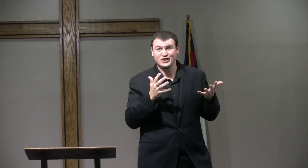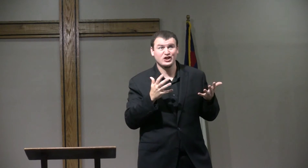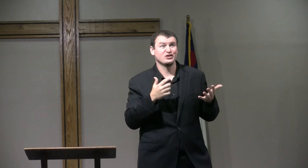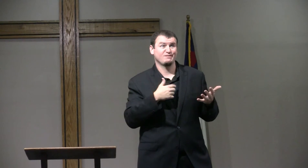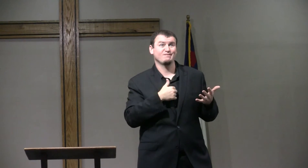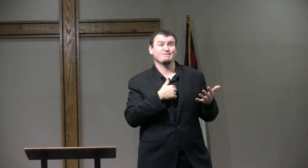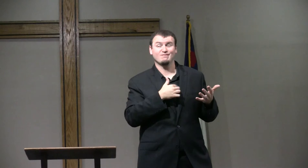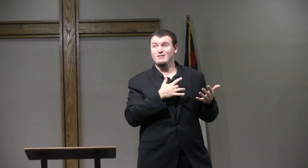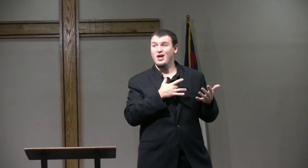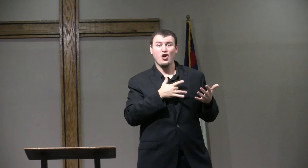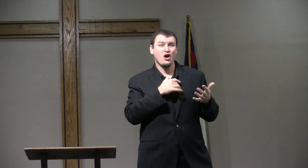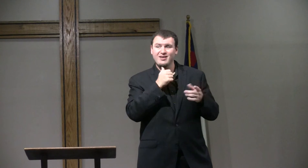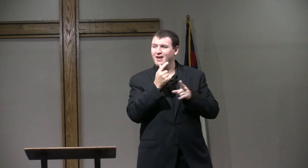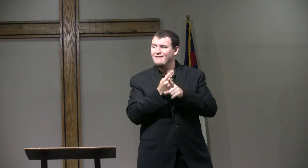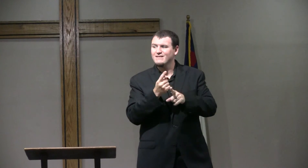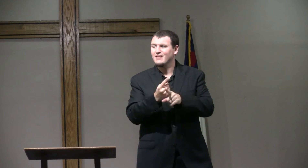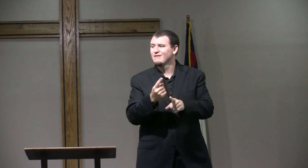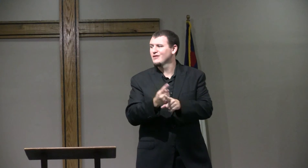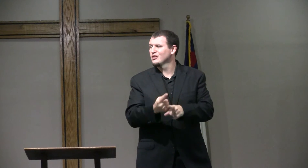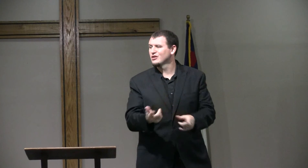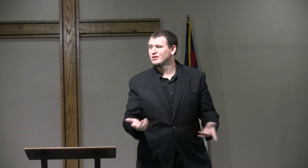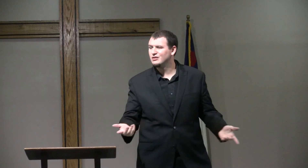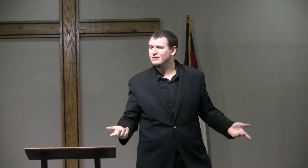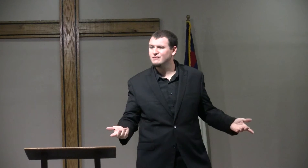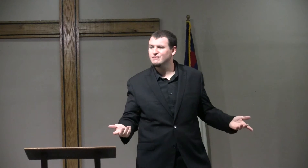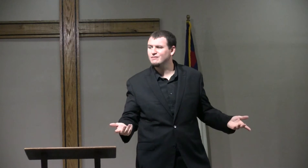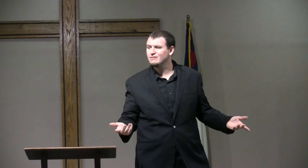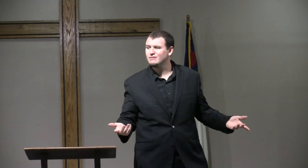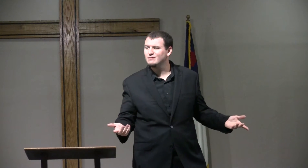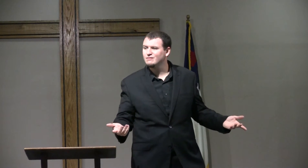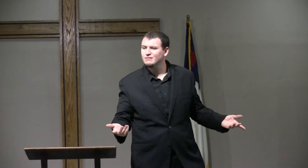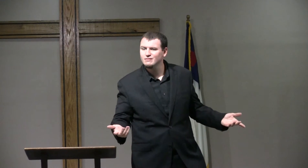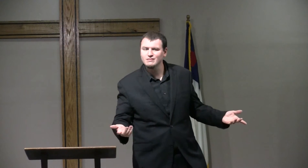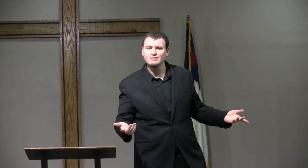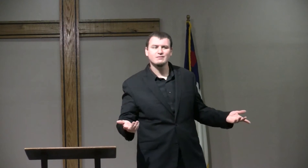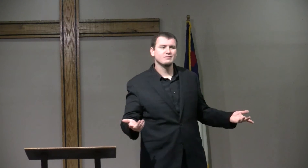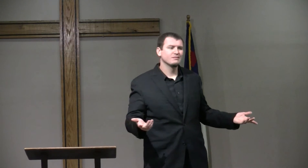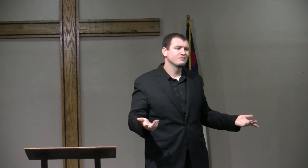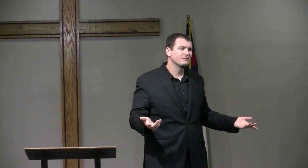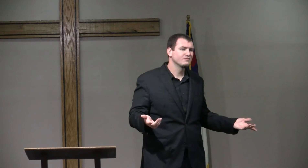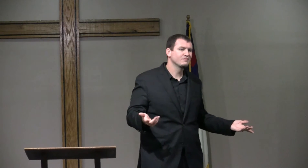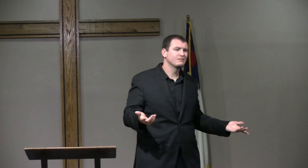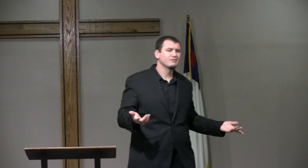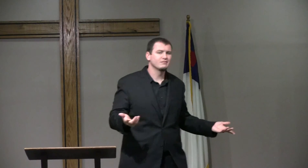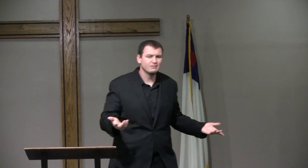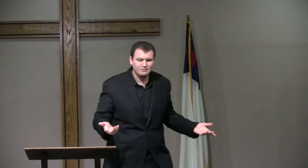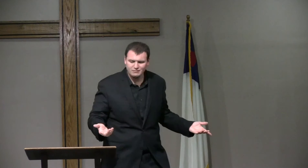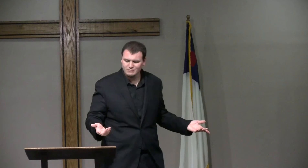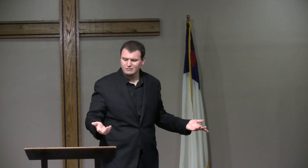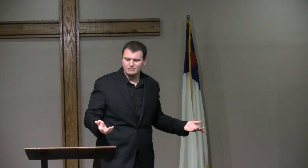angry. I struggle with anger. I have a lust problem.